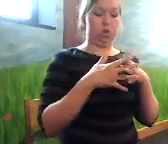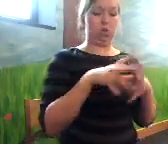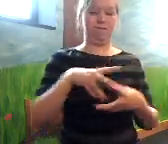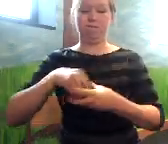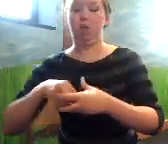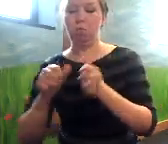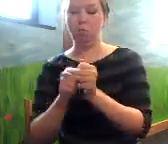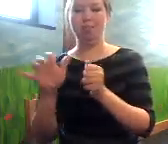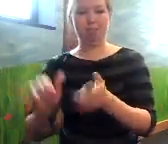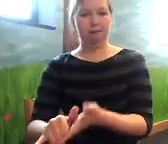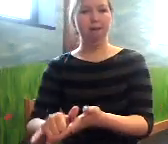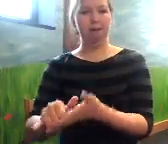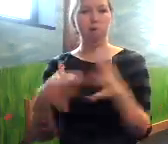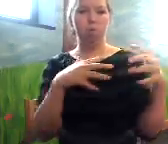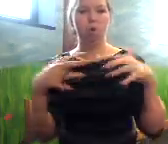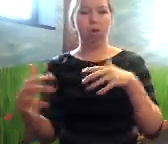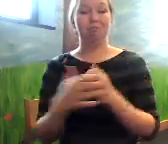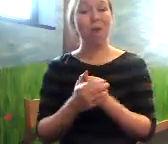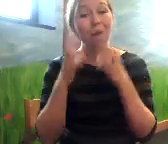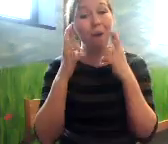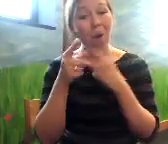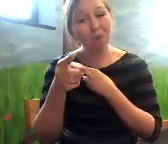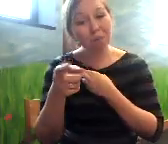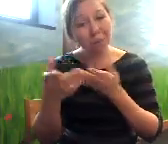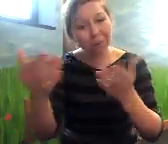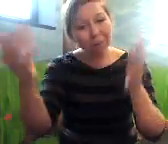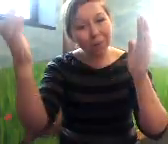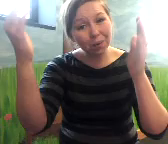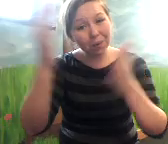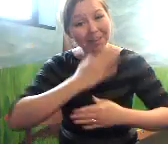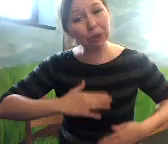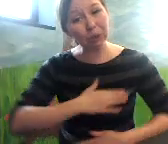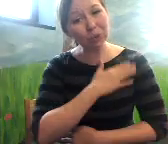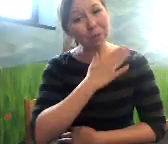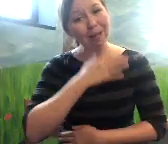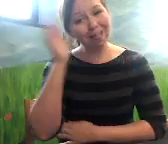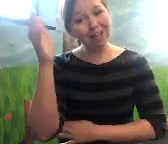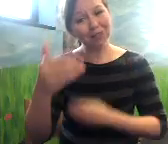and I hope you enjoyed that lecture. Thank you.